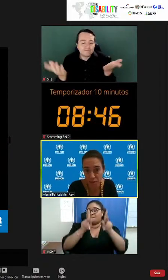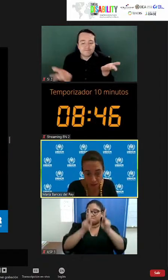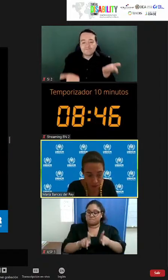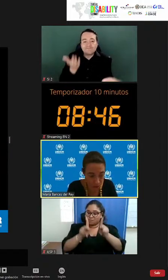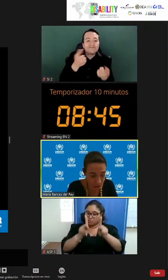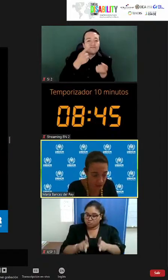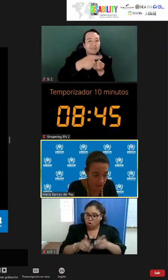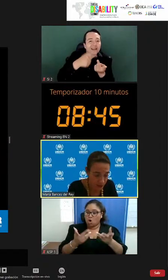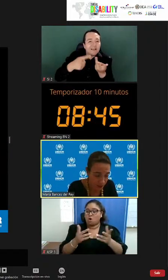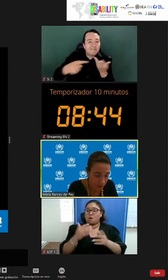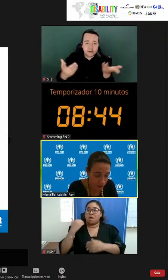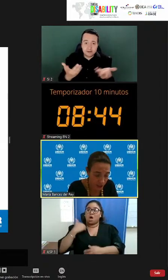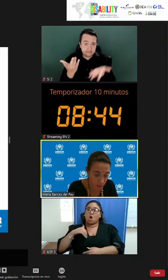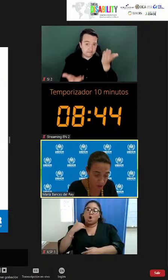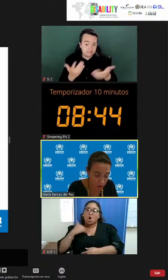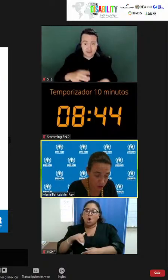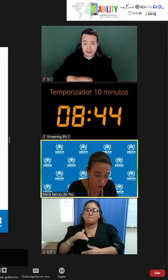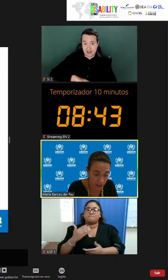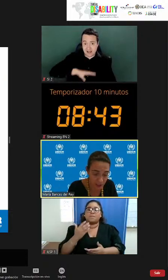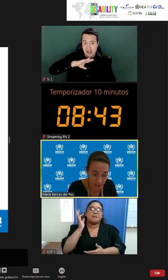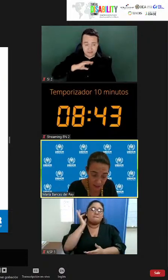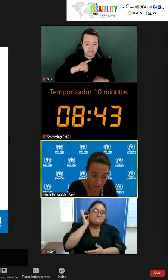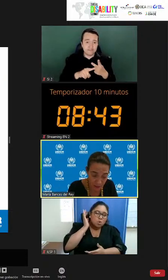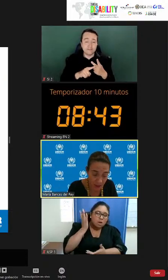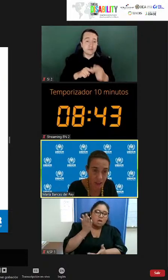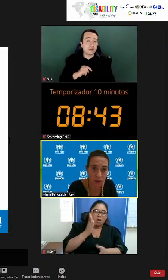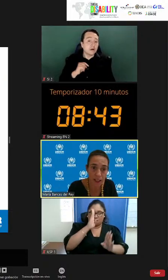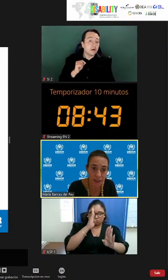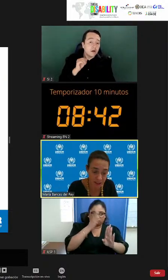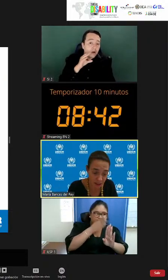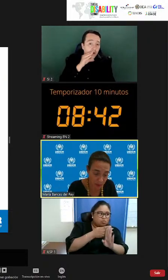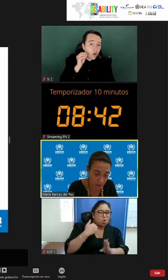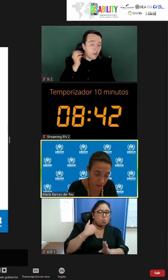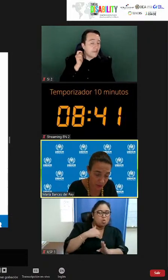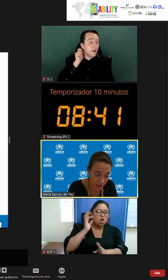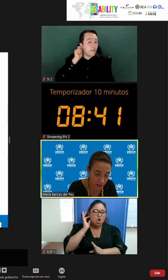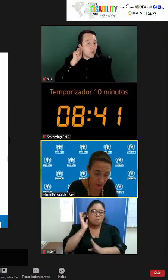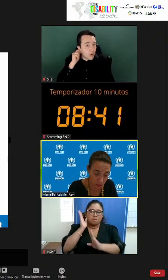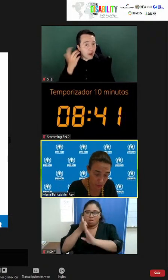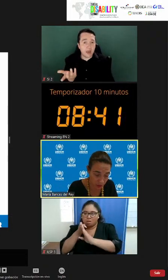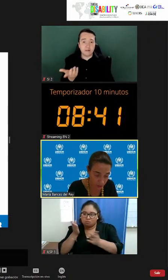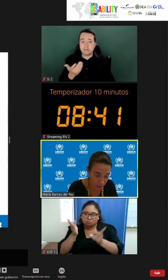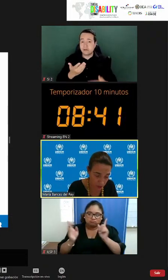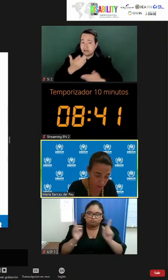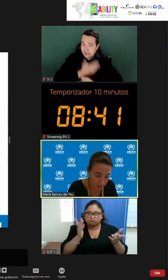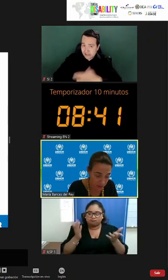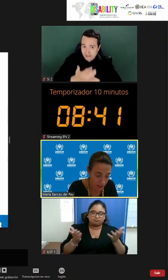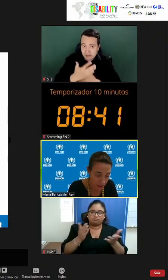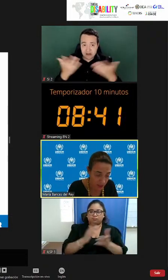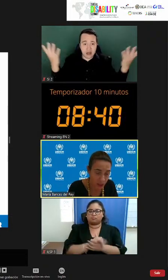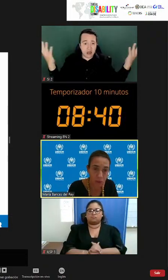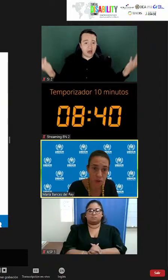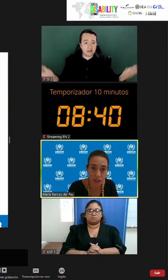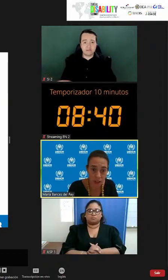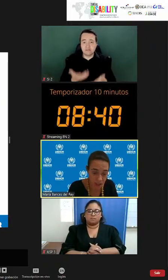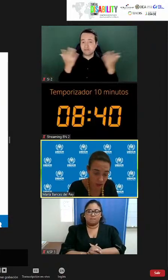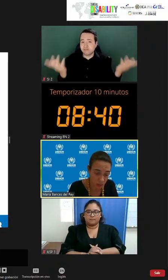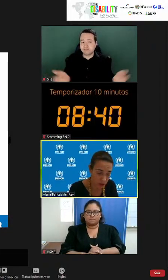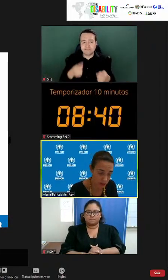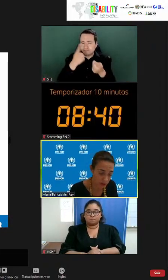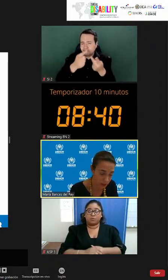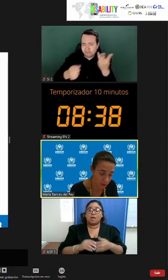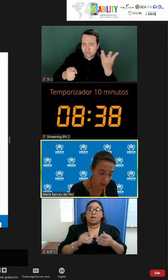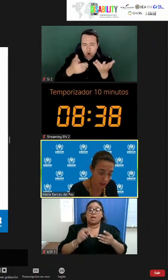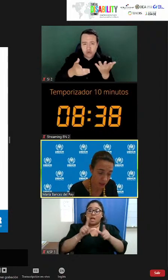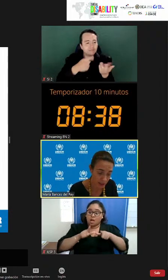is different by age gender expression disabilities and other